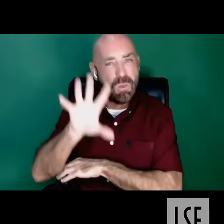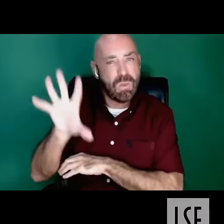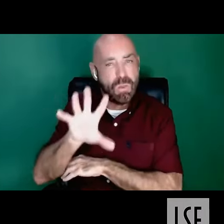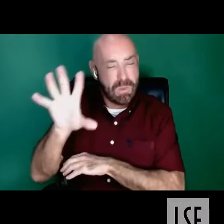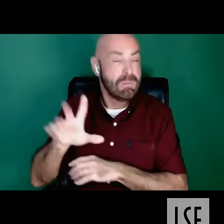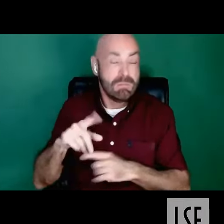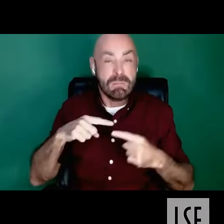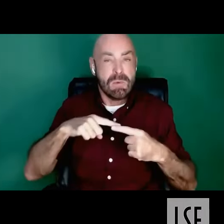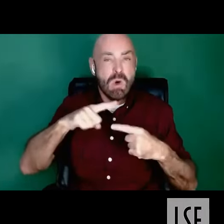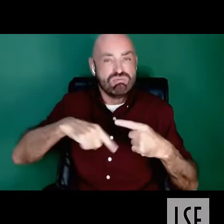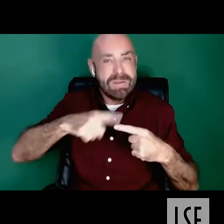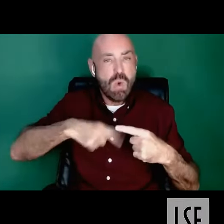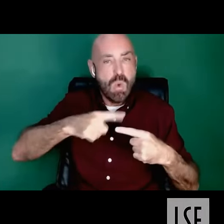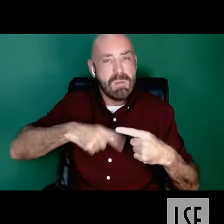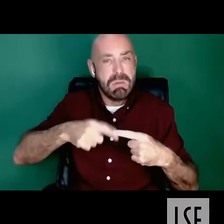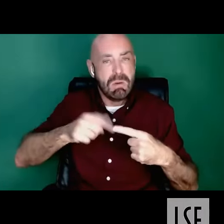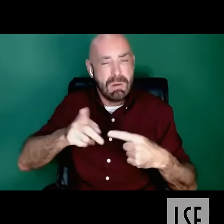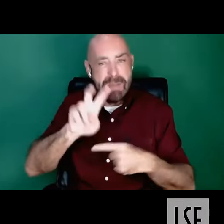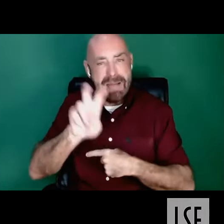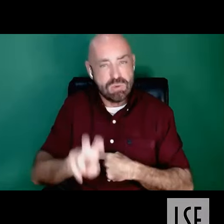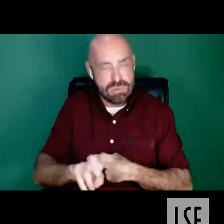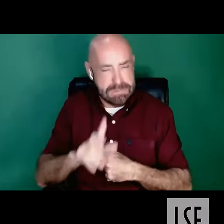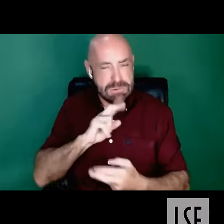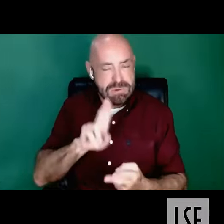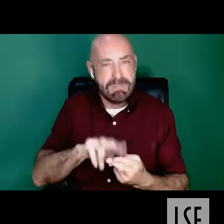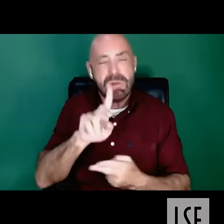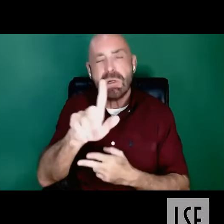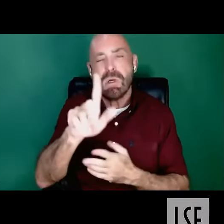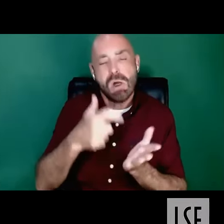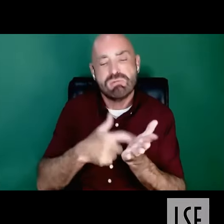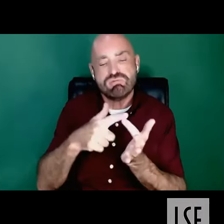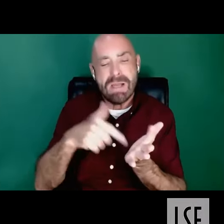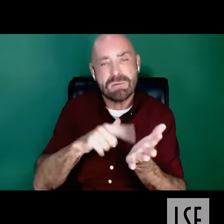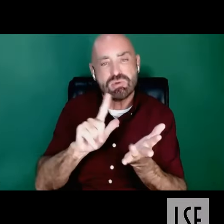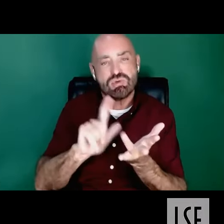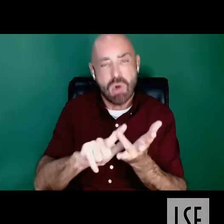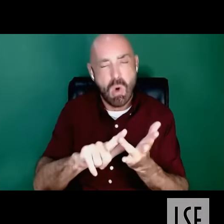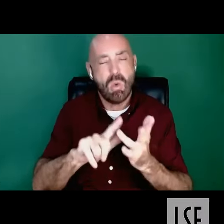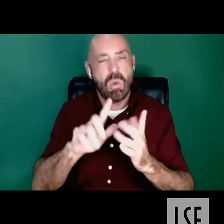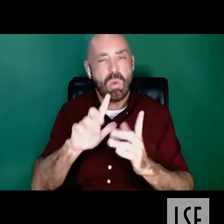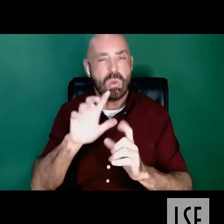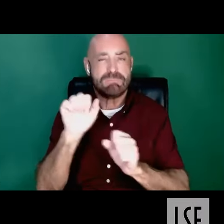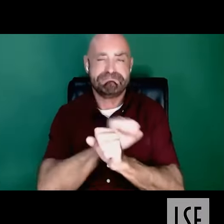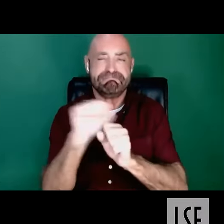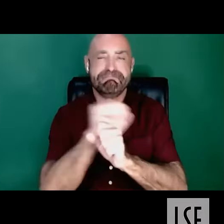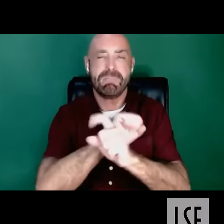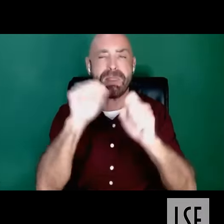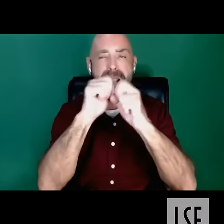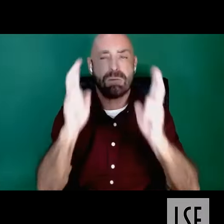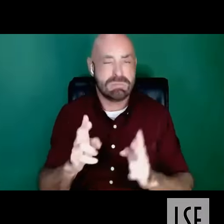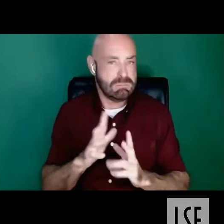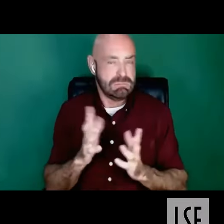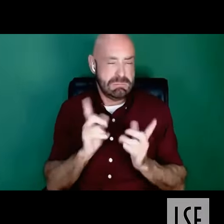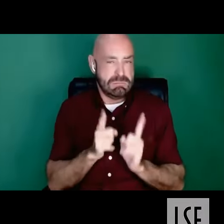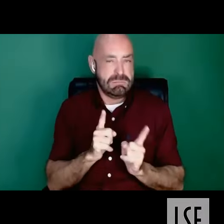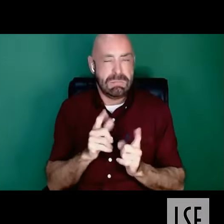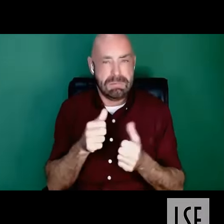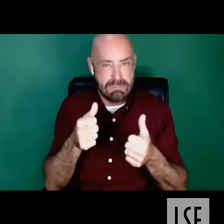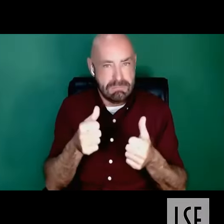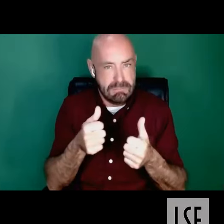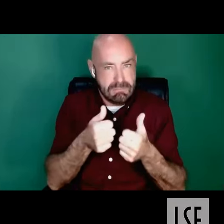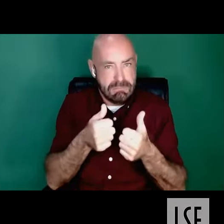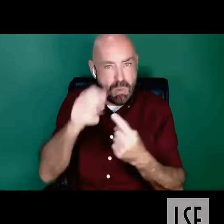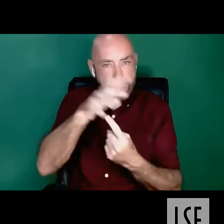being cheaper. Retrofitting is a key part of it, by the way. But, you know, the second piece of the puzzle is that people now get the argument about